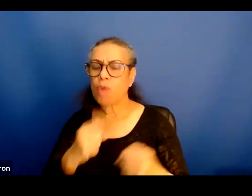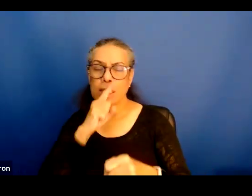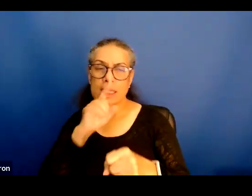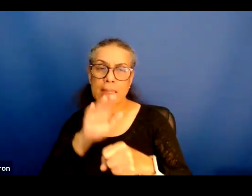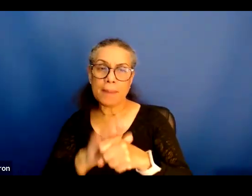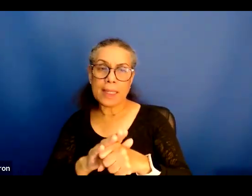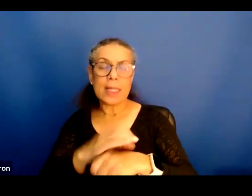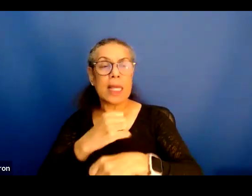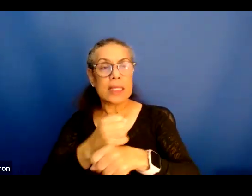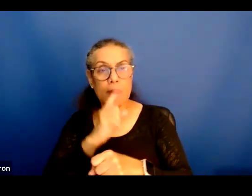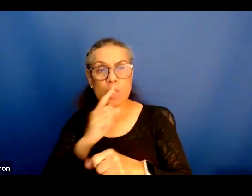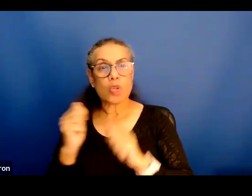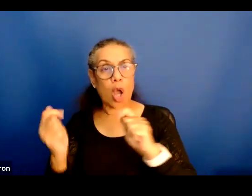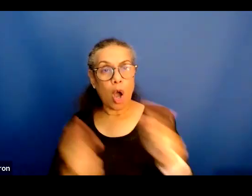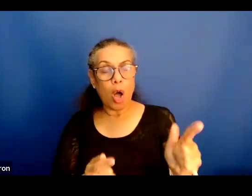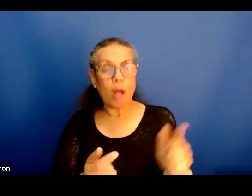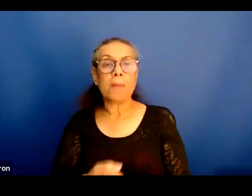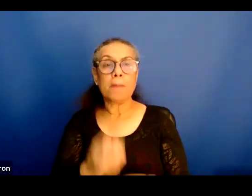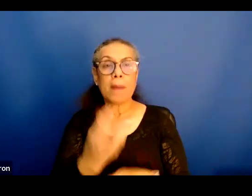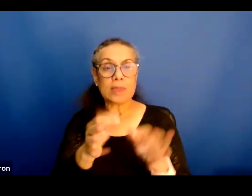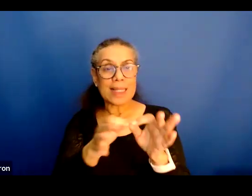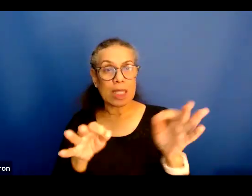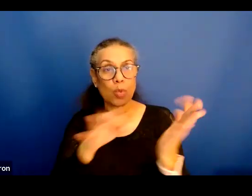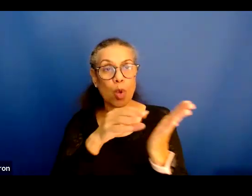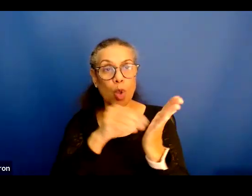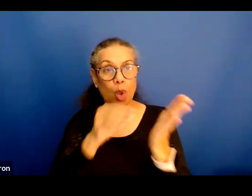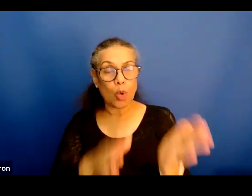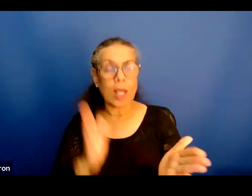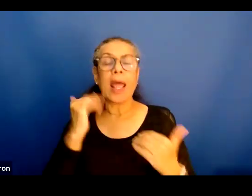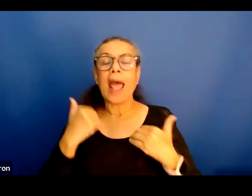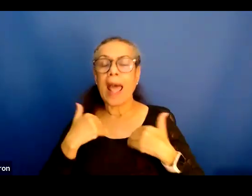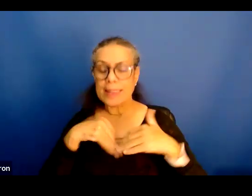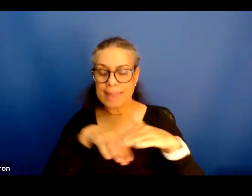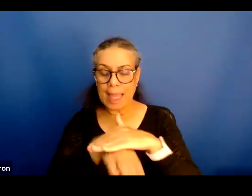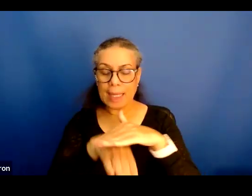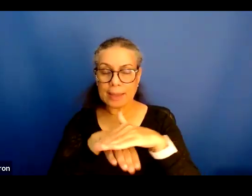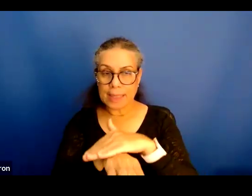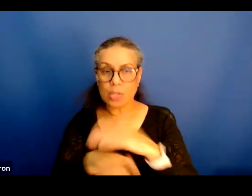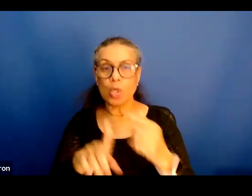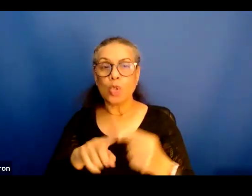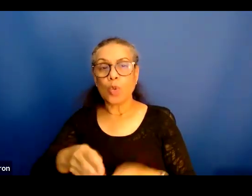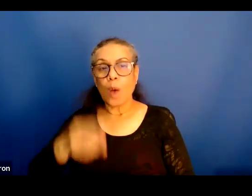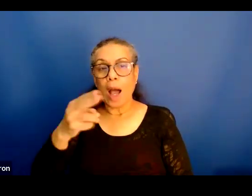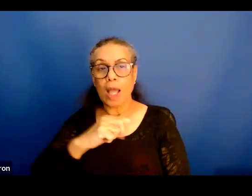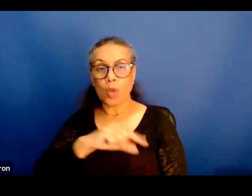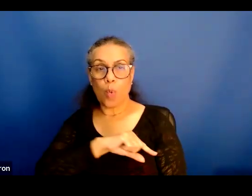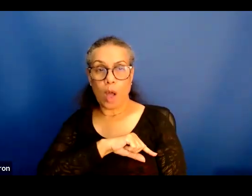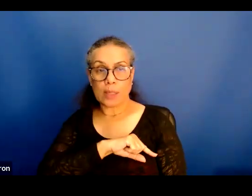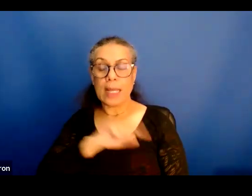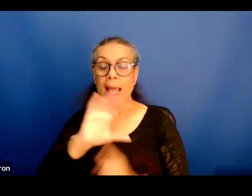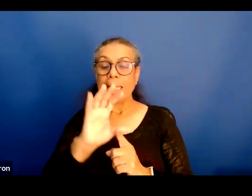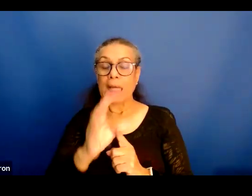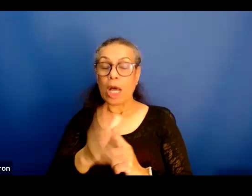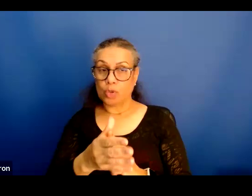ensuring that every multilingual learner in Boston Public Schools has equitable access to high-quality, culturally